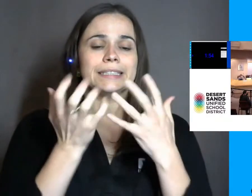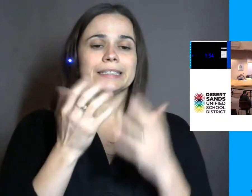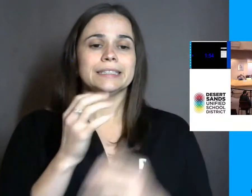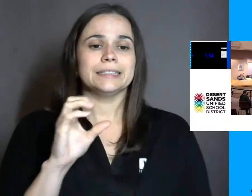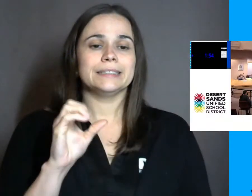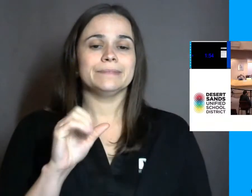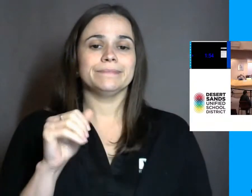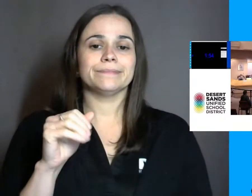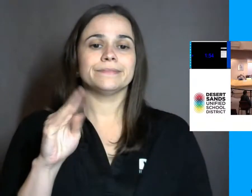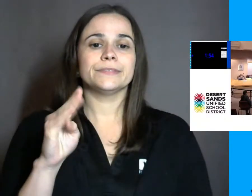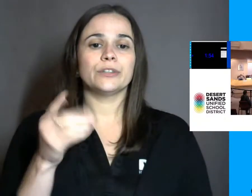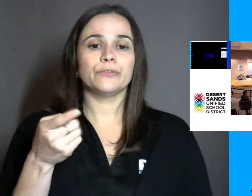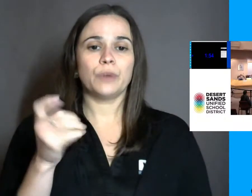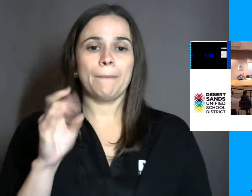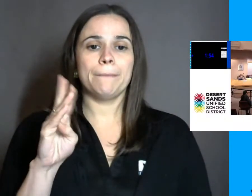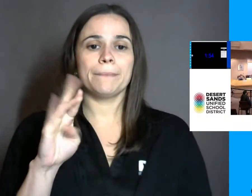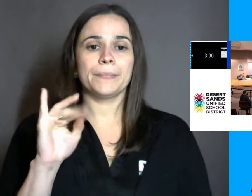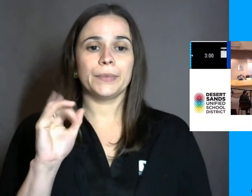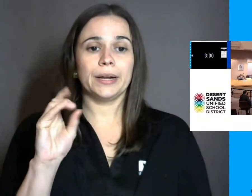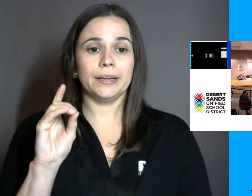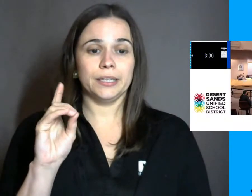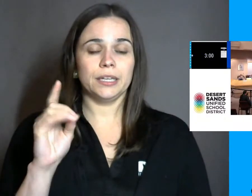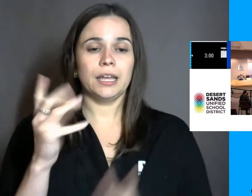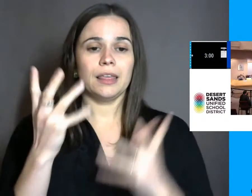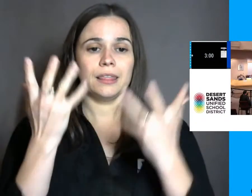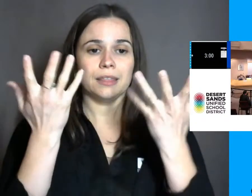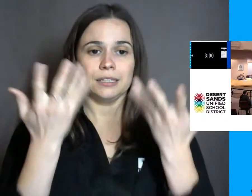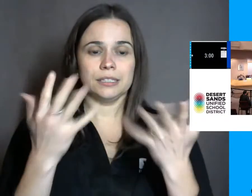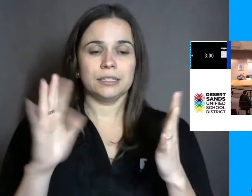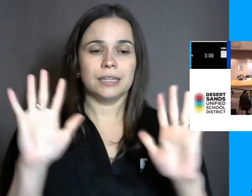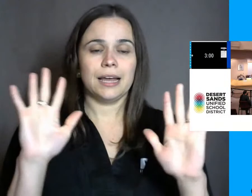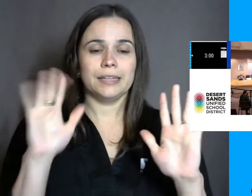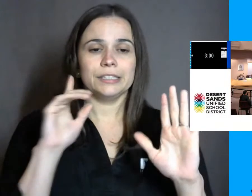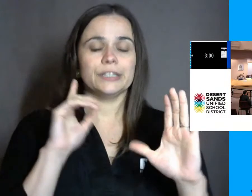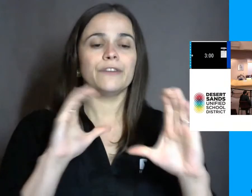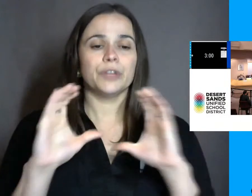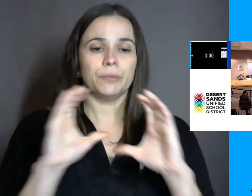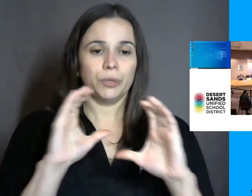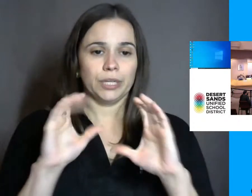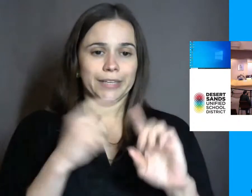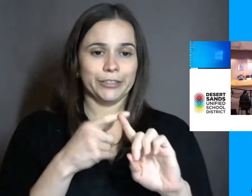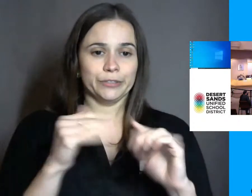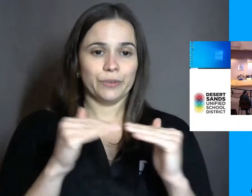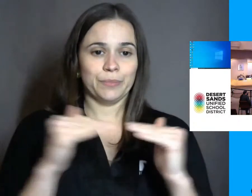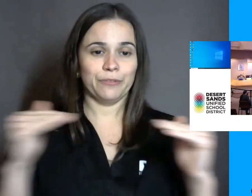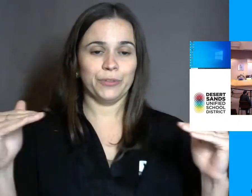And that is the last of the communications from the floor.